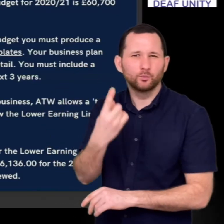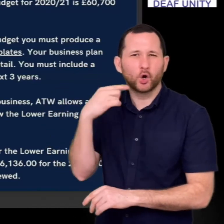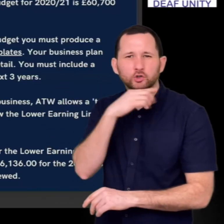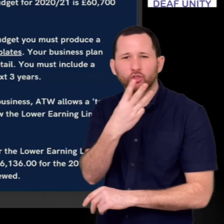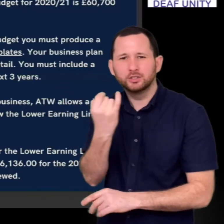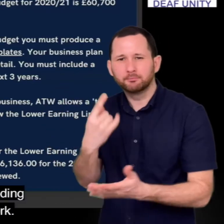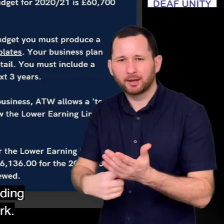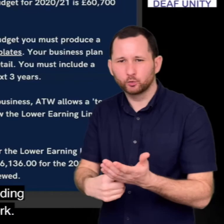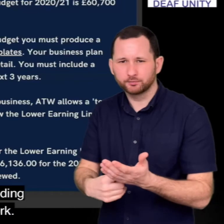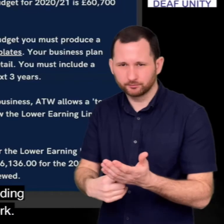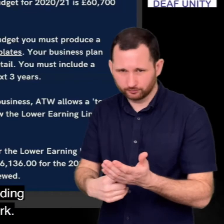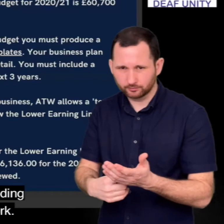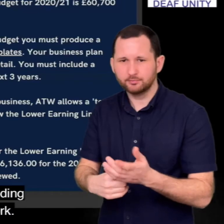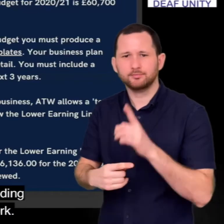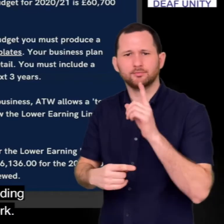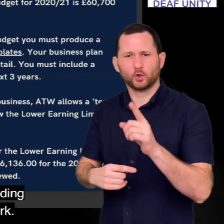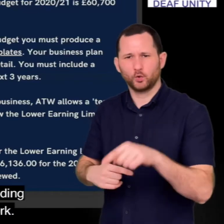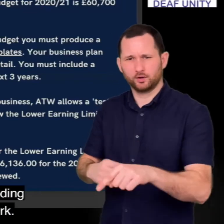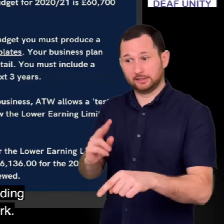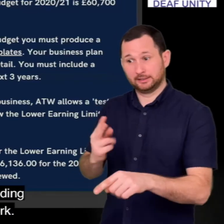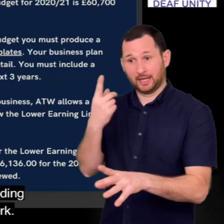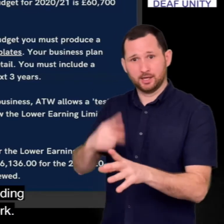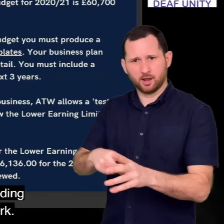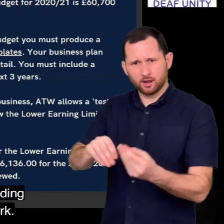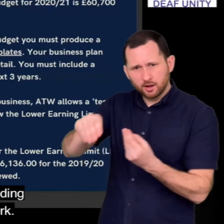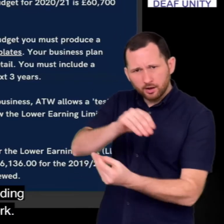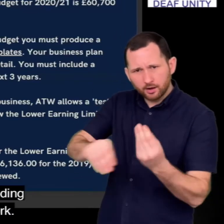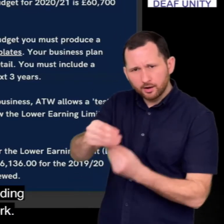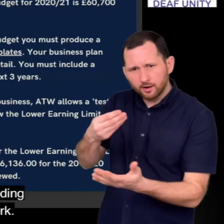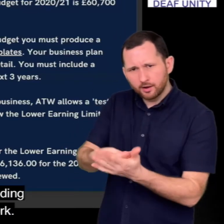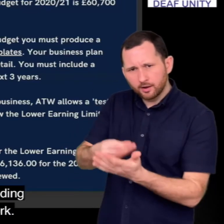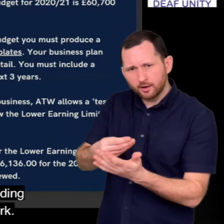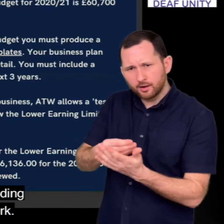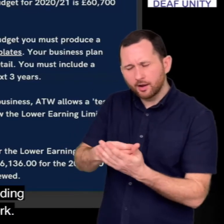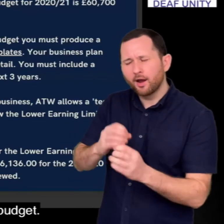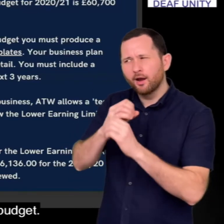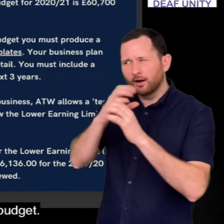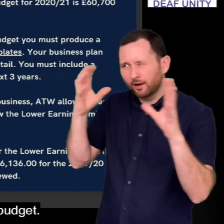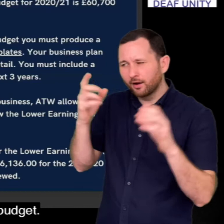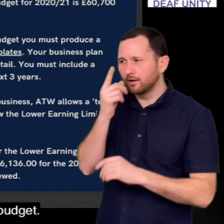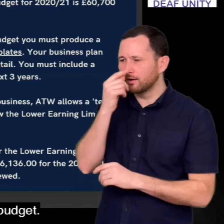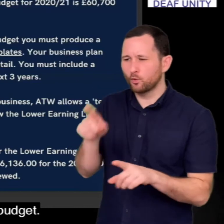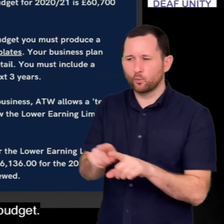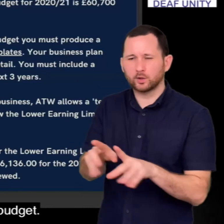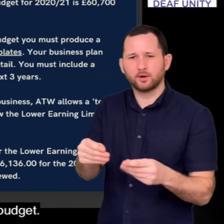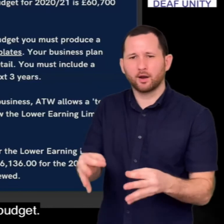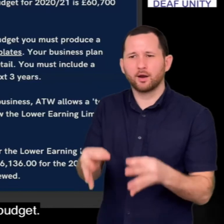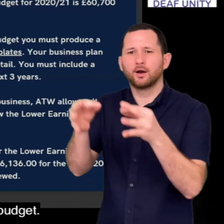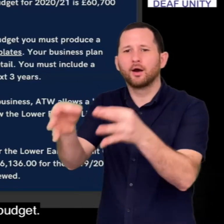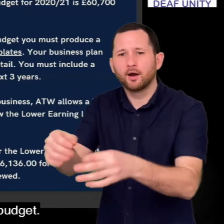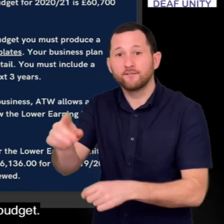£6,136 for the second year's trading, and then Access to Work will give you a third